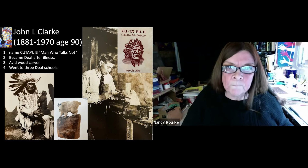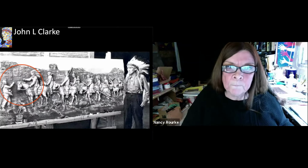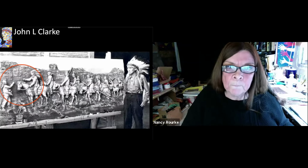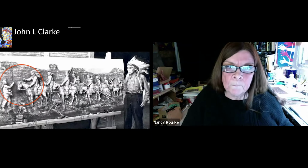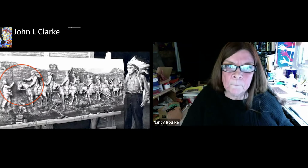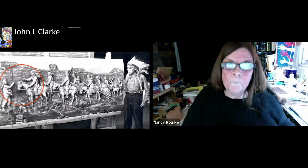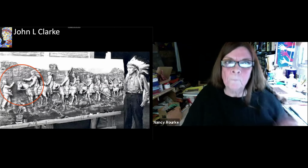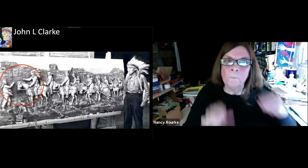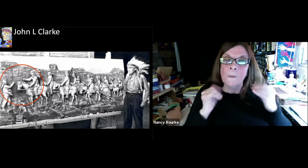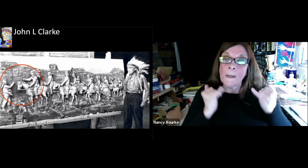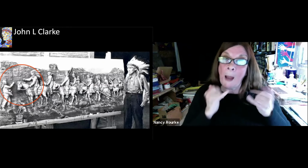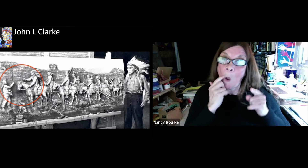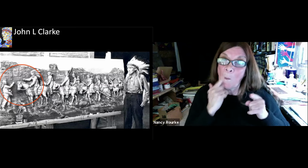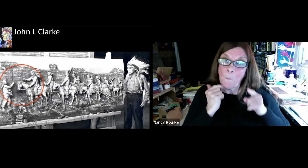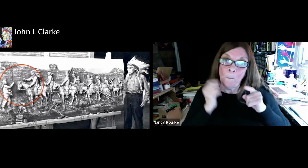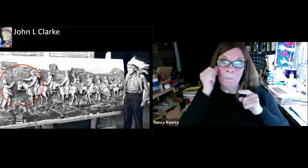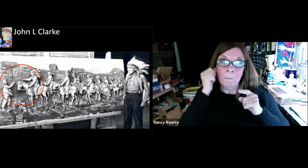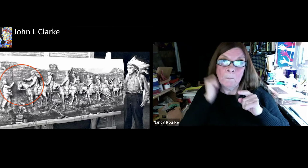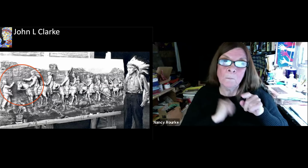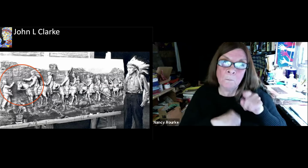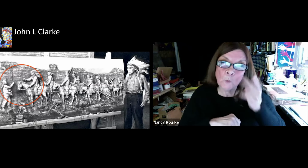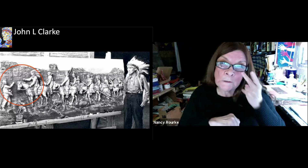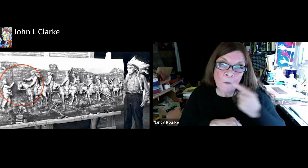Okay. Next slide.